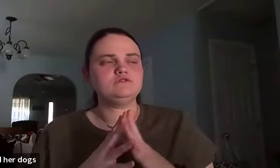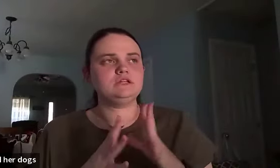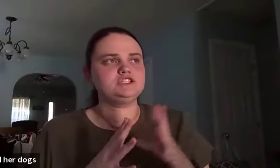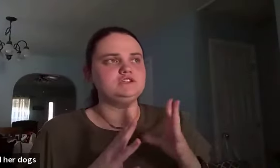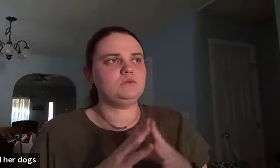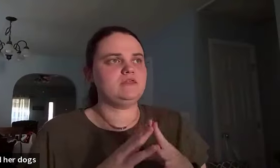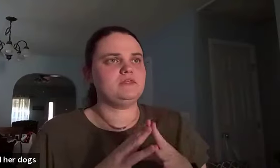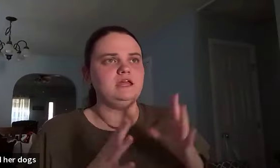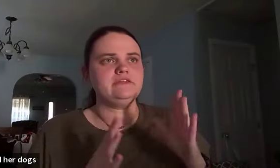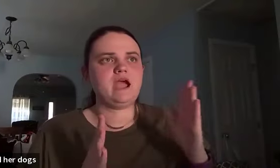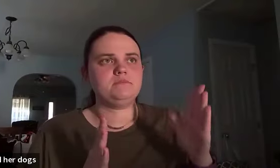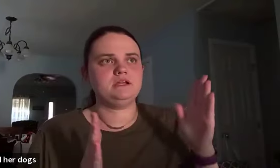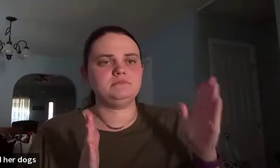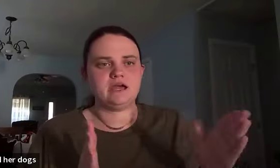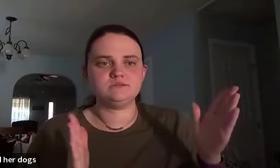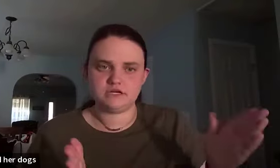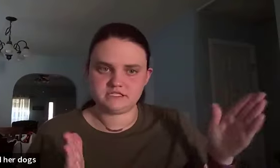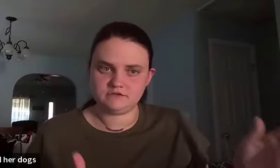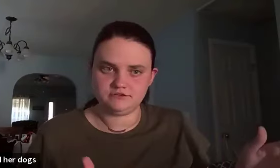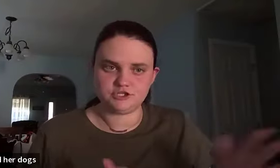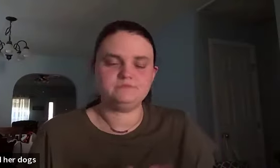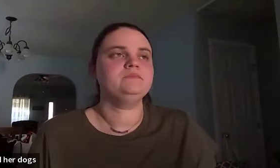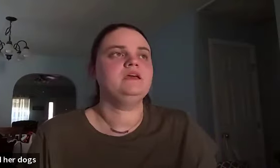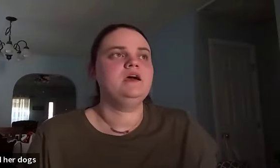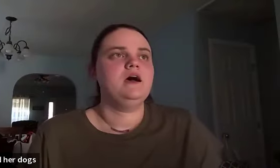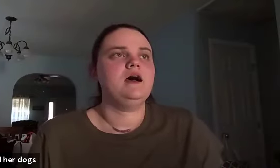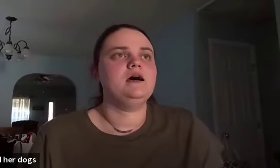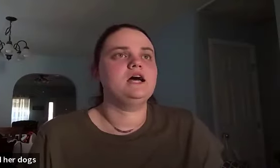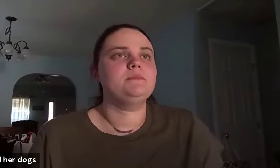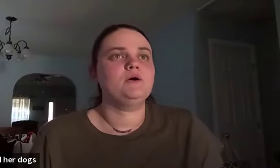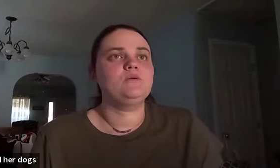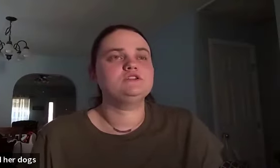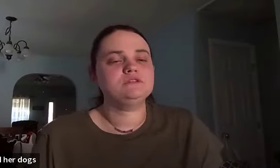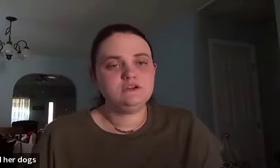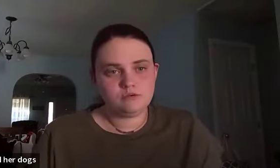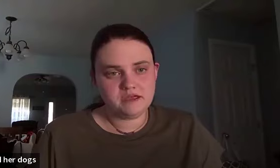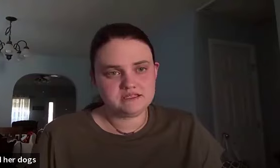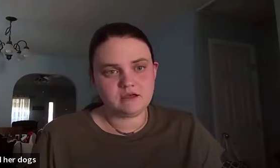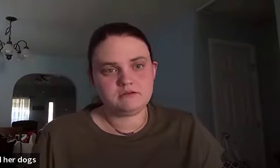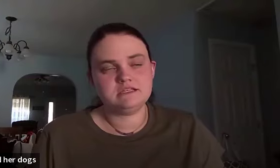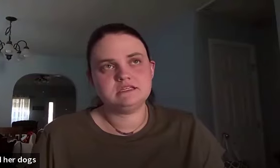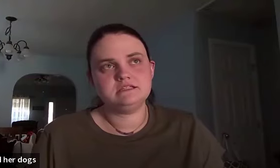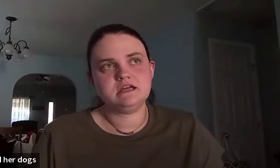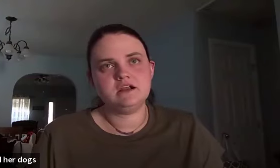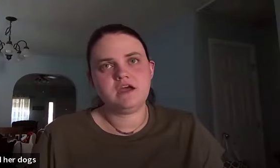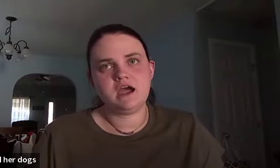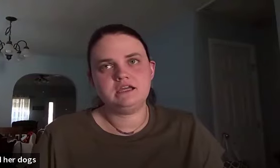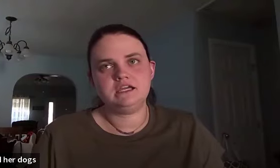of relation with anything happening past, present, or future. What's really cool with ASL is instead of adding